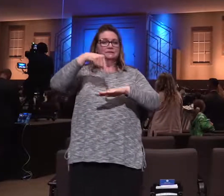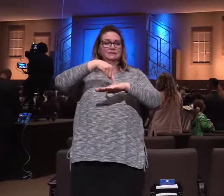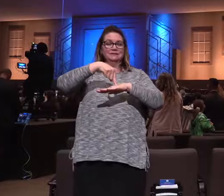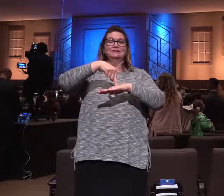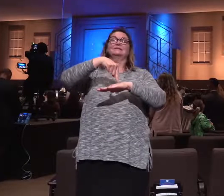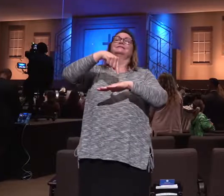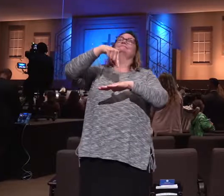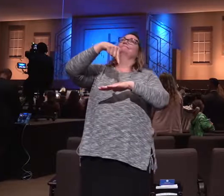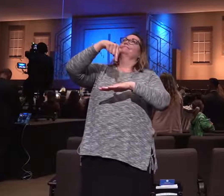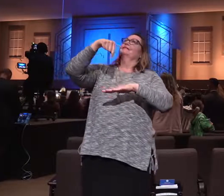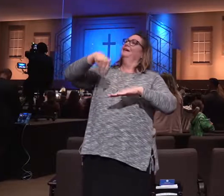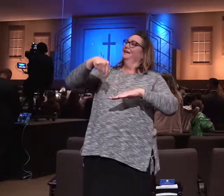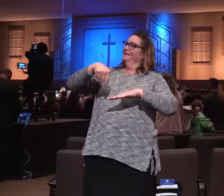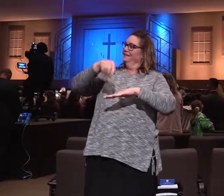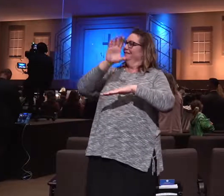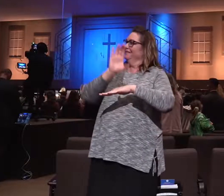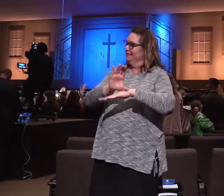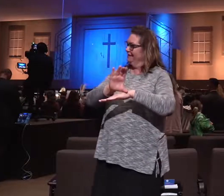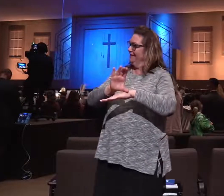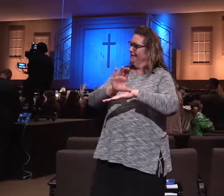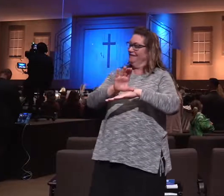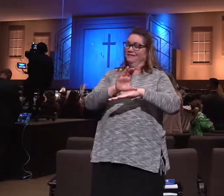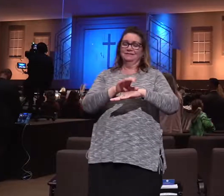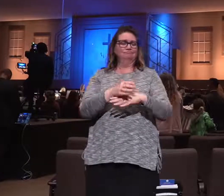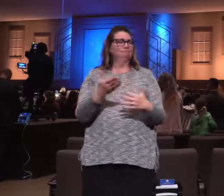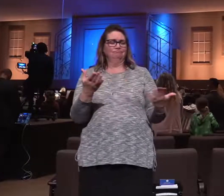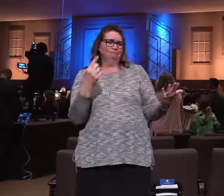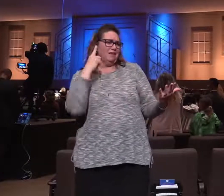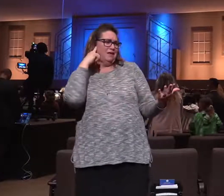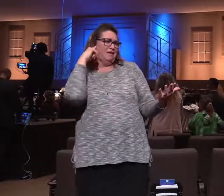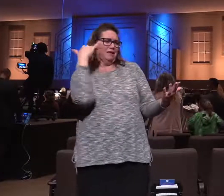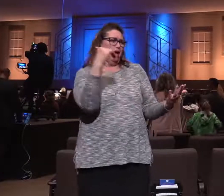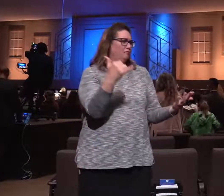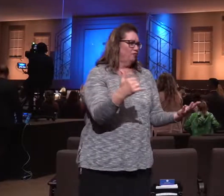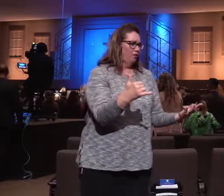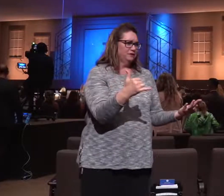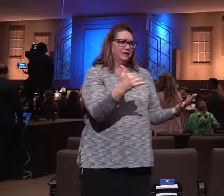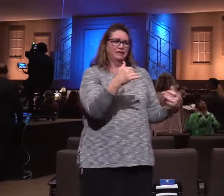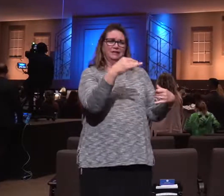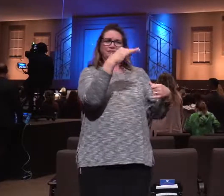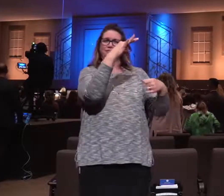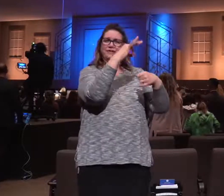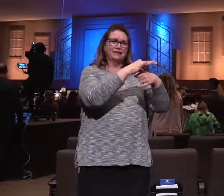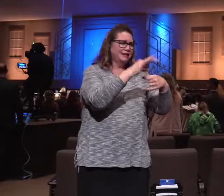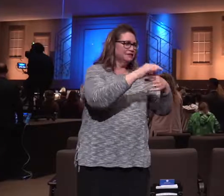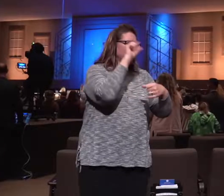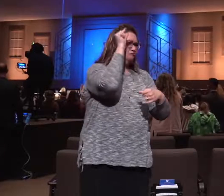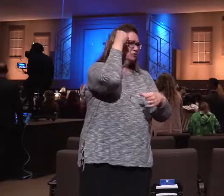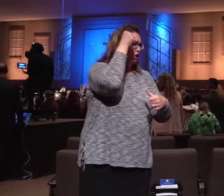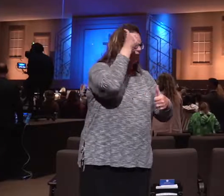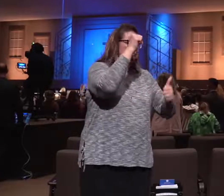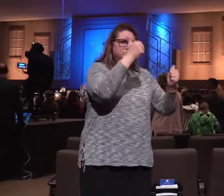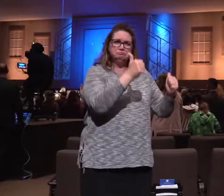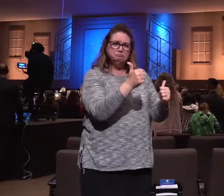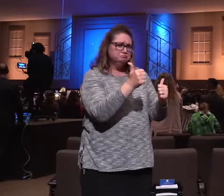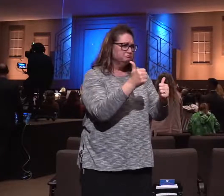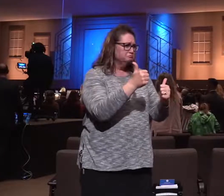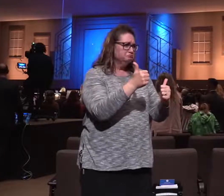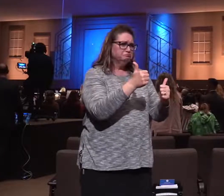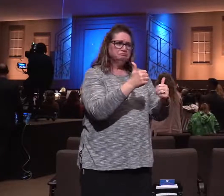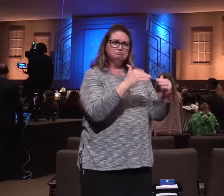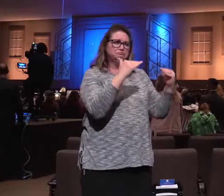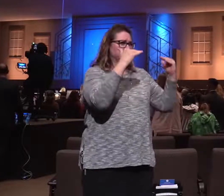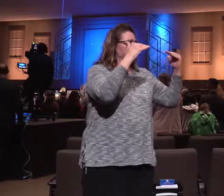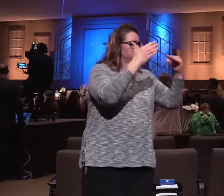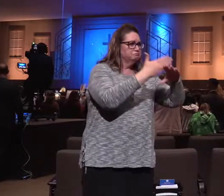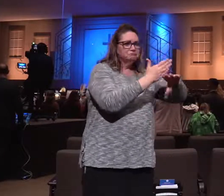come. And I'm not discouraged about California or how the election goes or doesn't go tonight, because I know who's on the throne tonight. And I'm